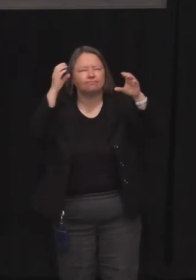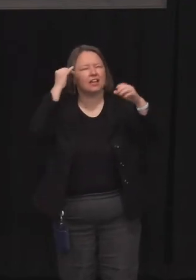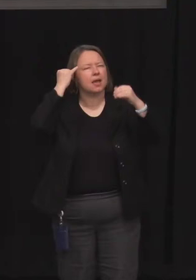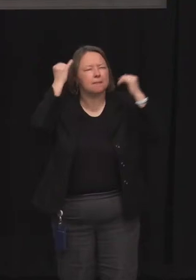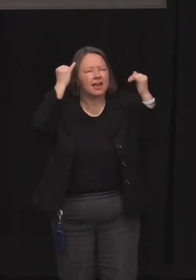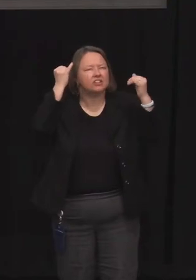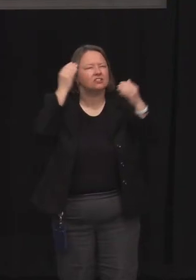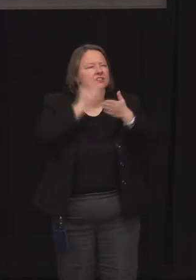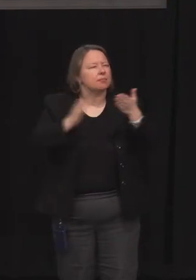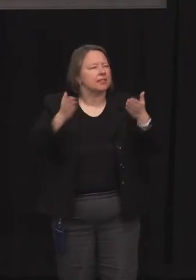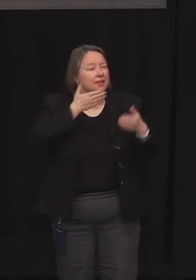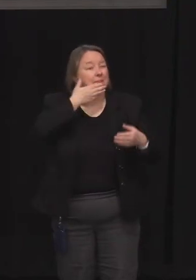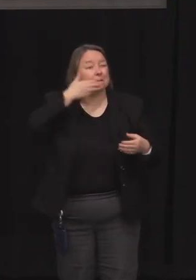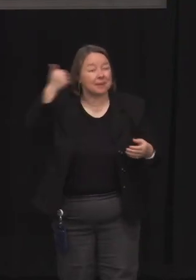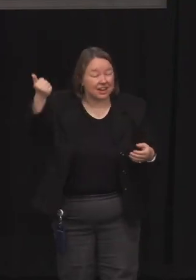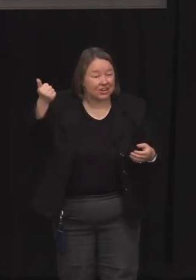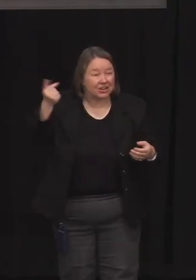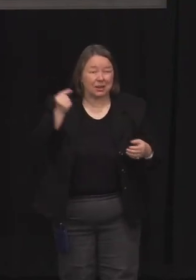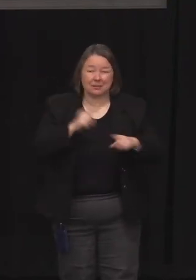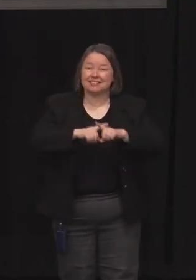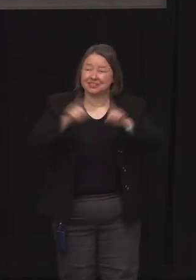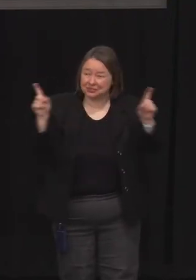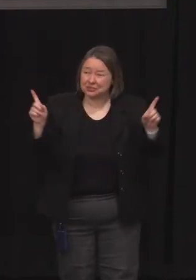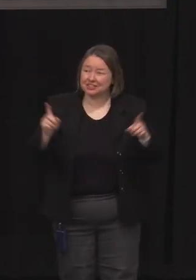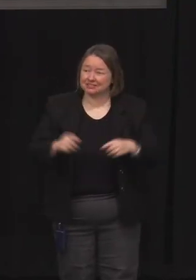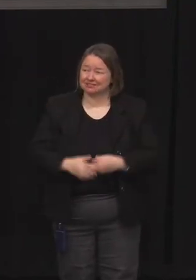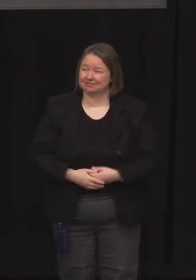a little better, a little different."